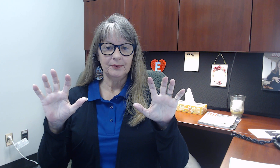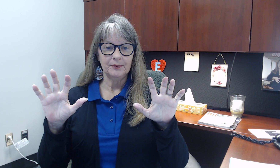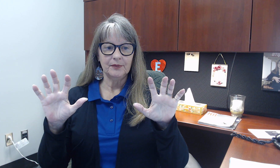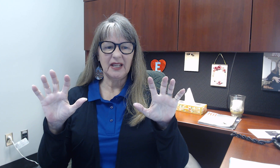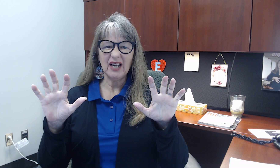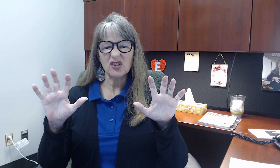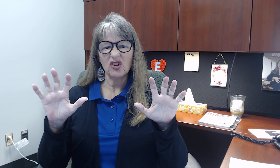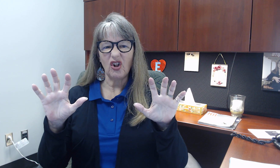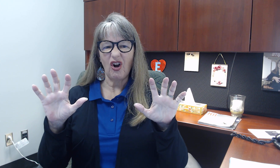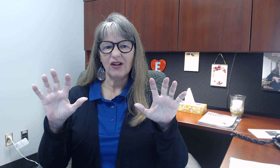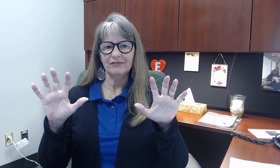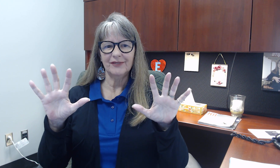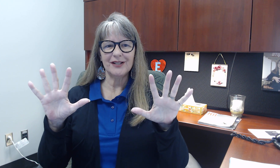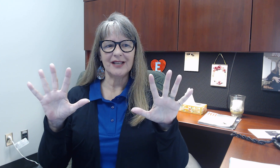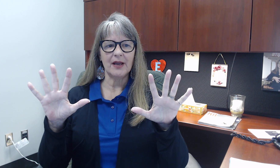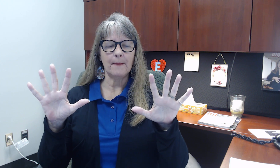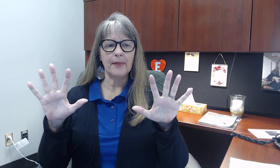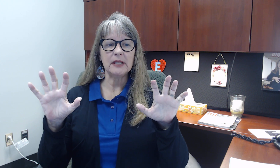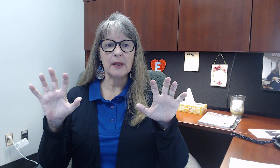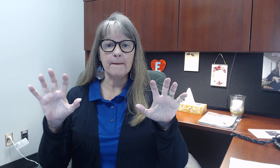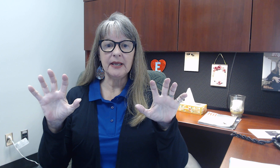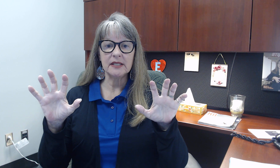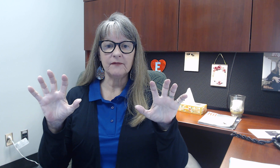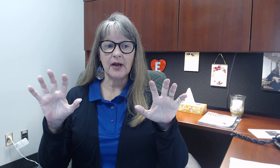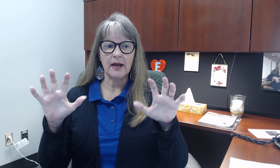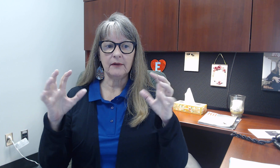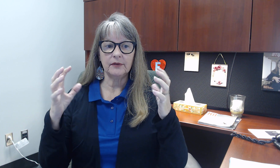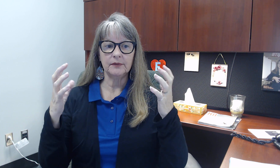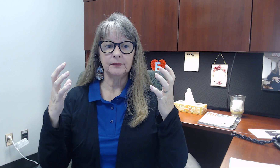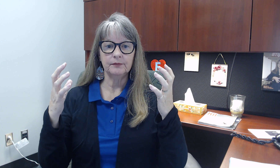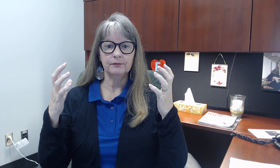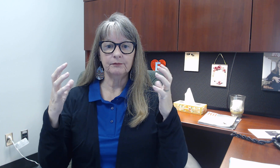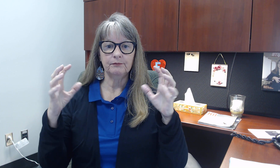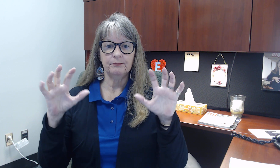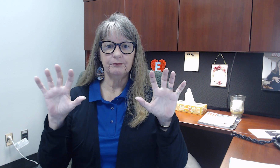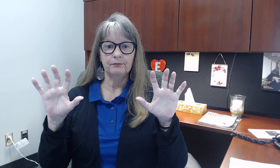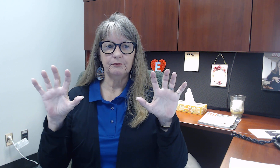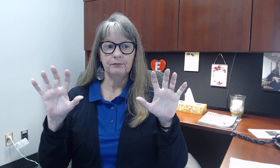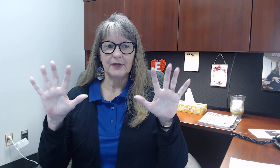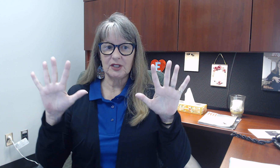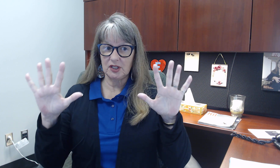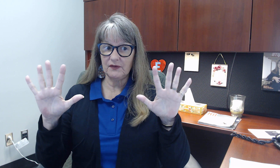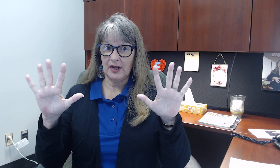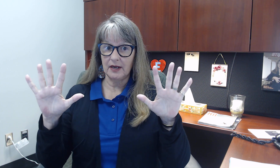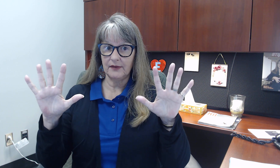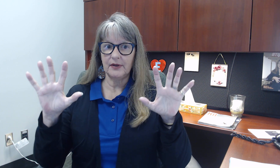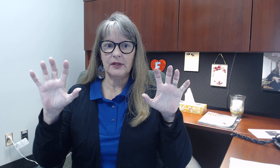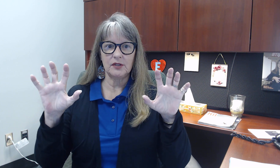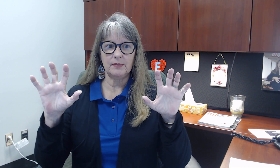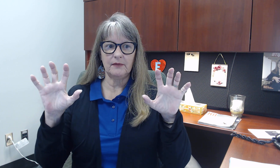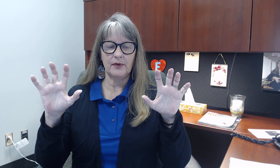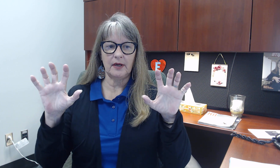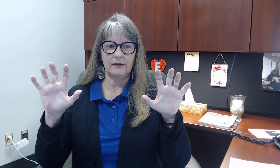It kind of looks like a claw. You can say that, but it's a bent 5 because it's a 5 and this is a bent 5.